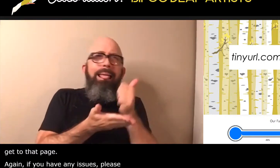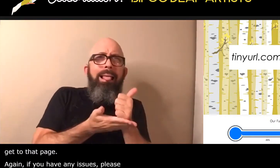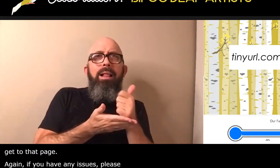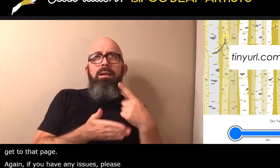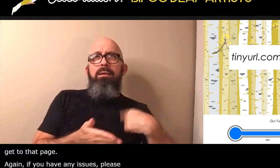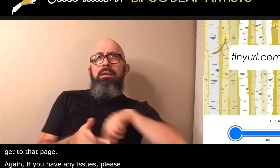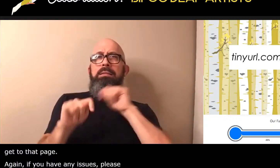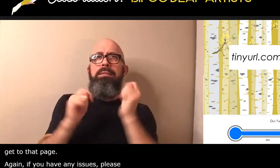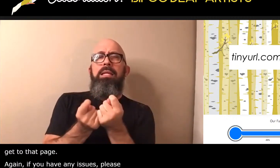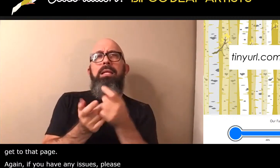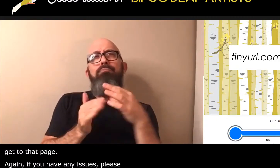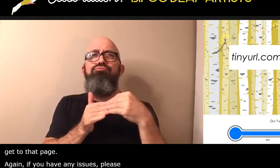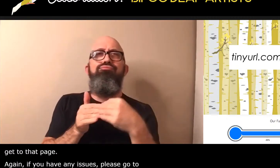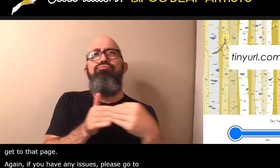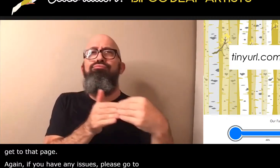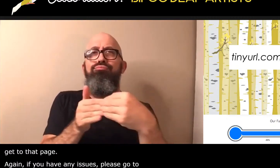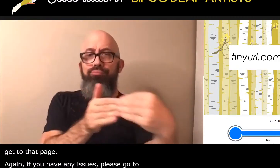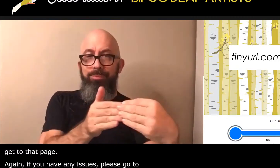on YouTube.